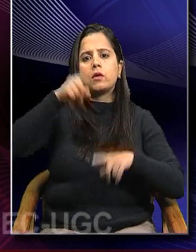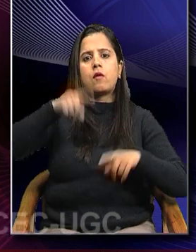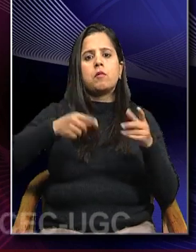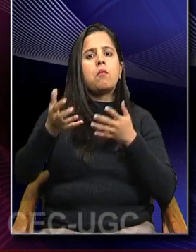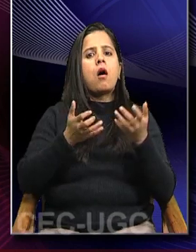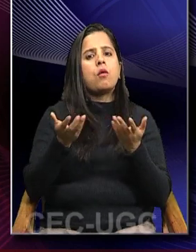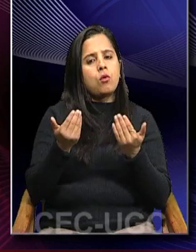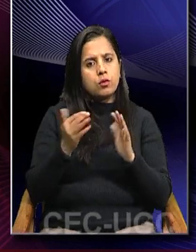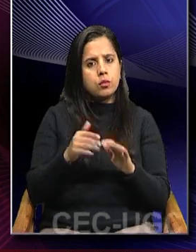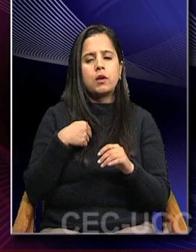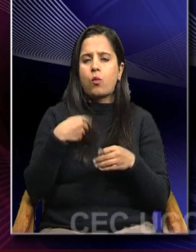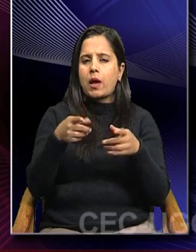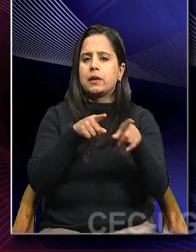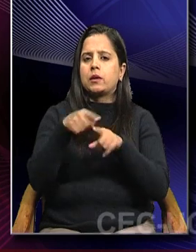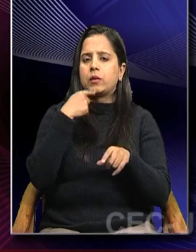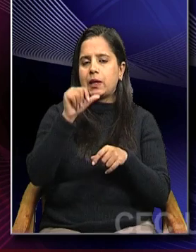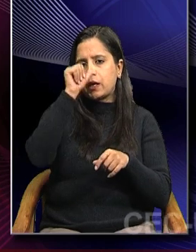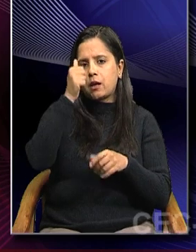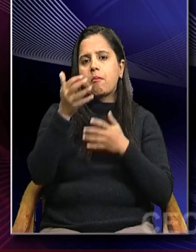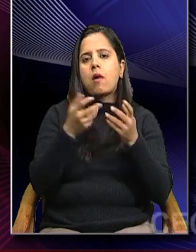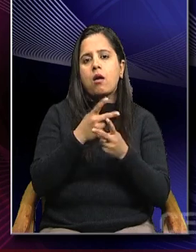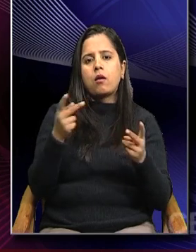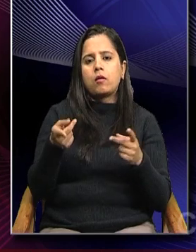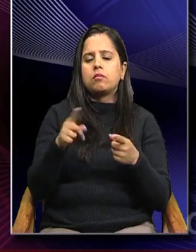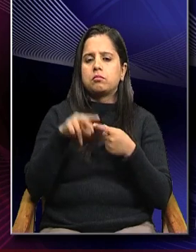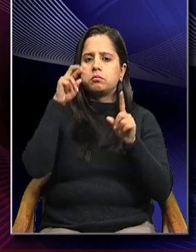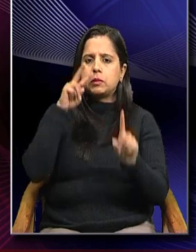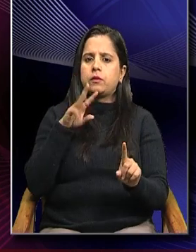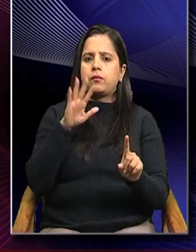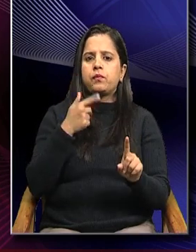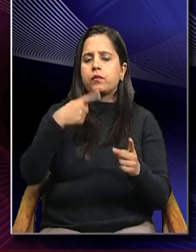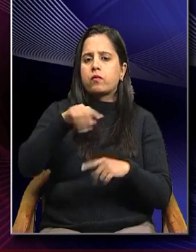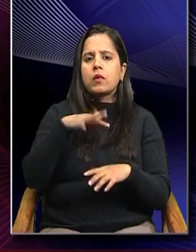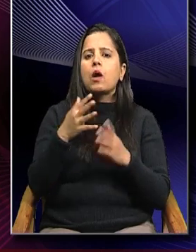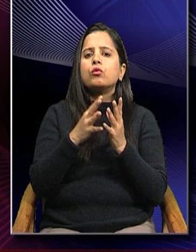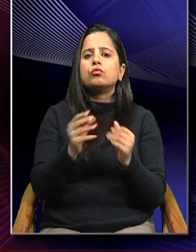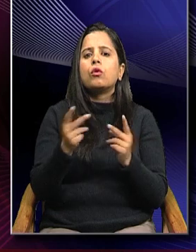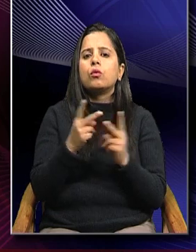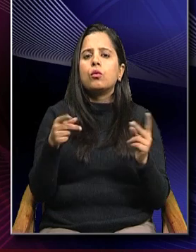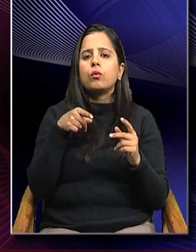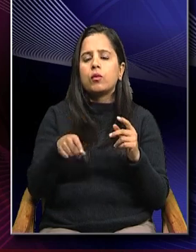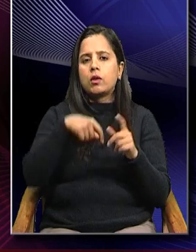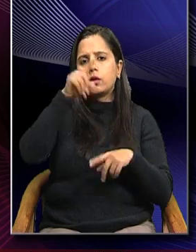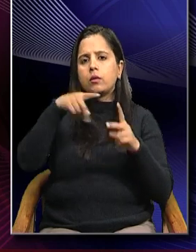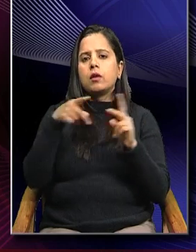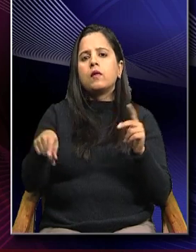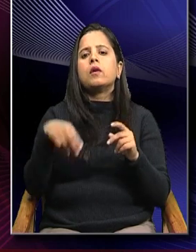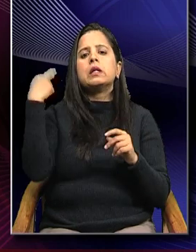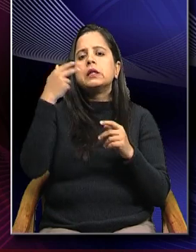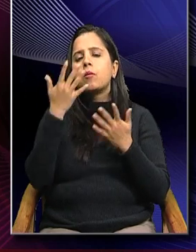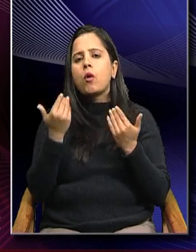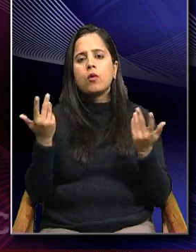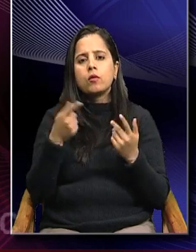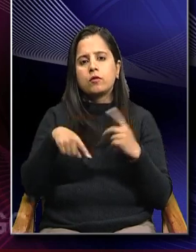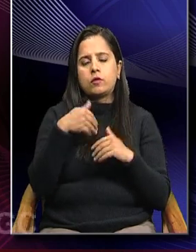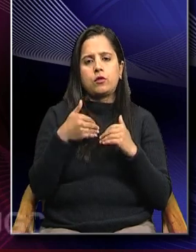India. I gave you example of Indian market from that perspective, that how to deal with these demographic factors.